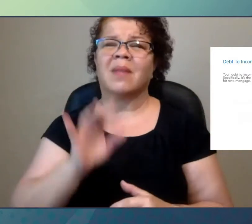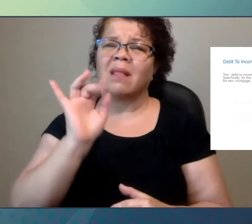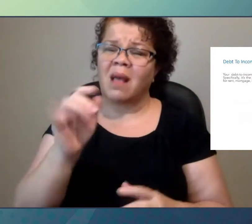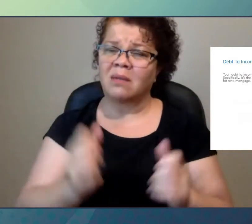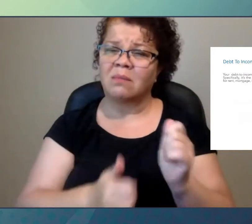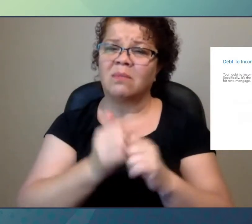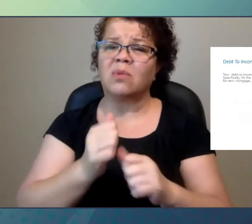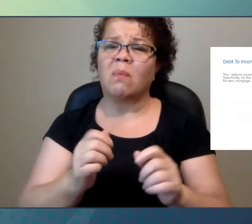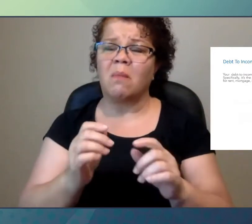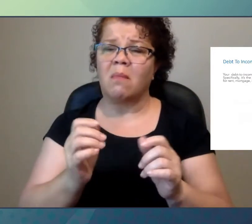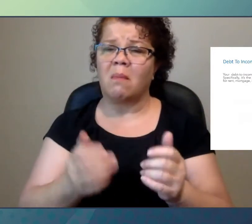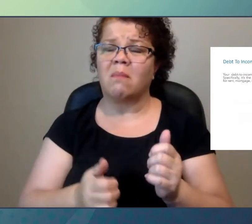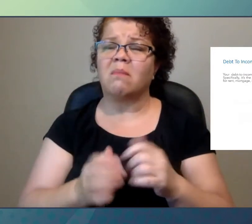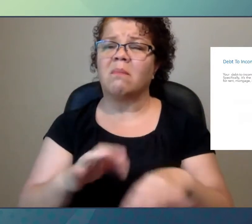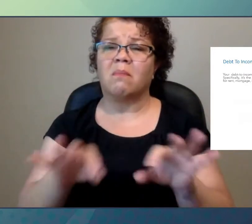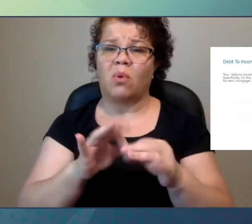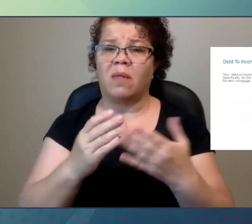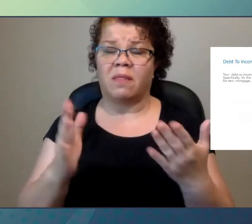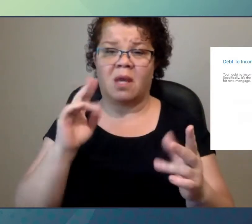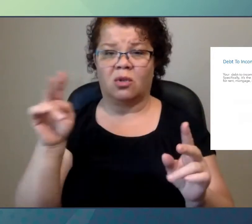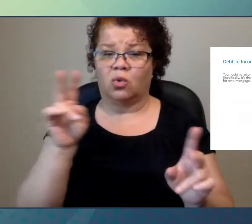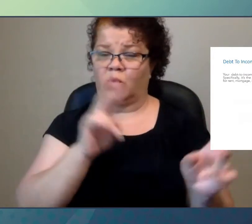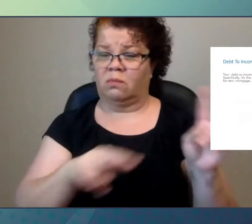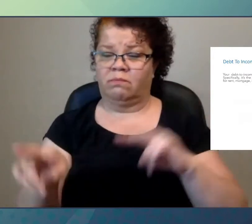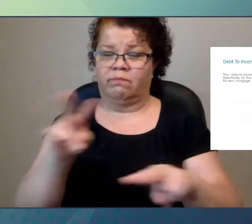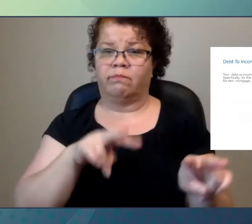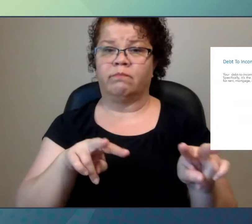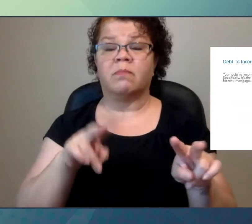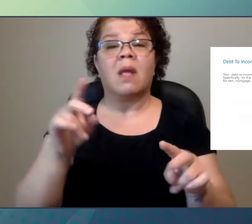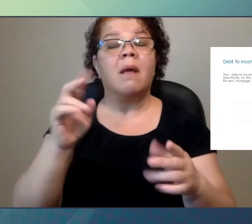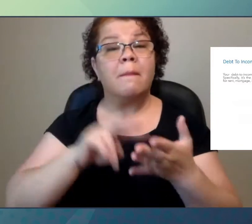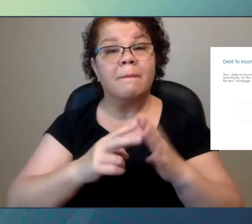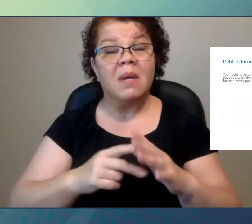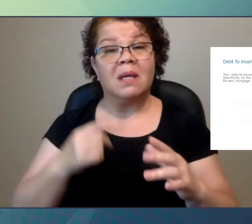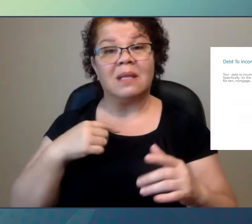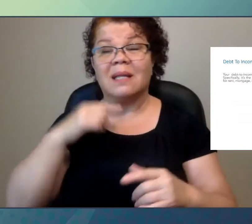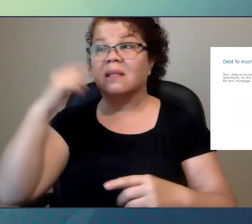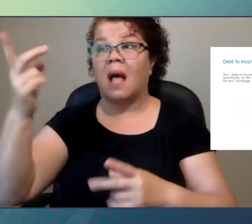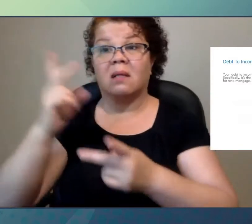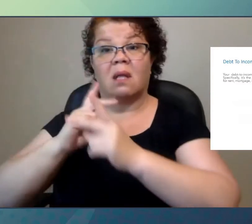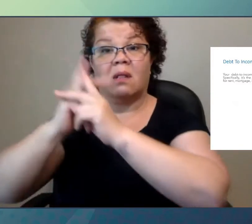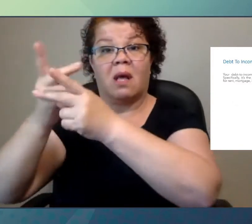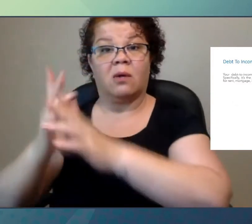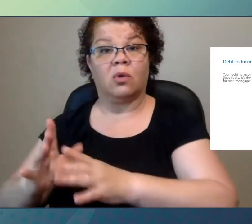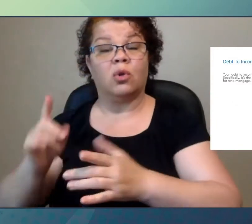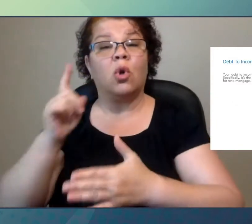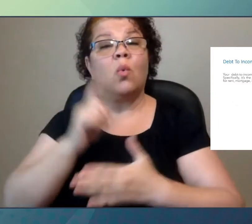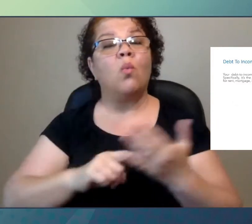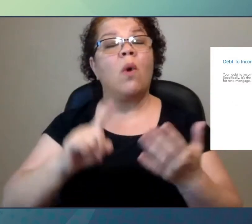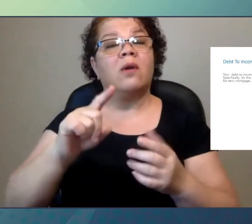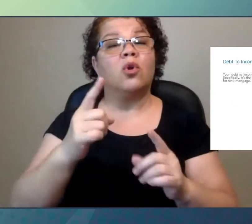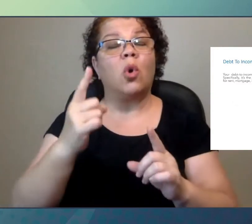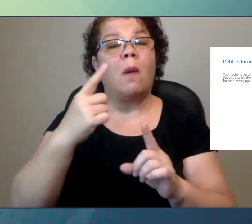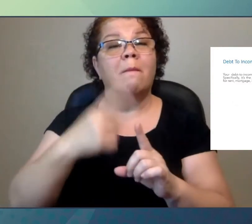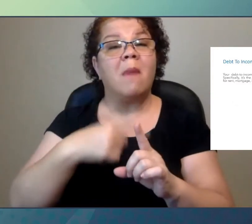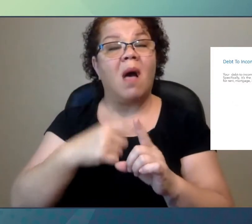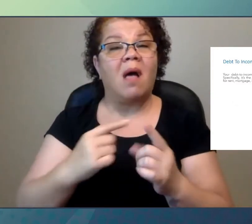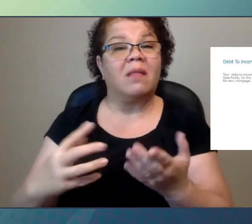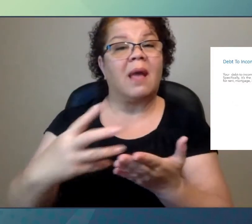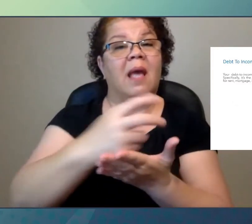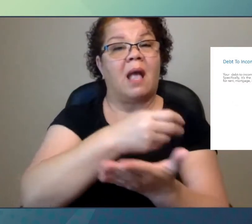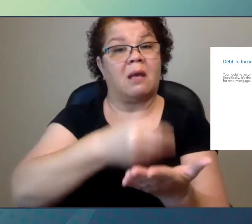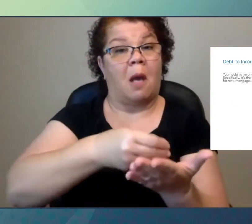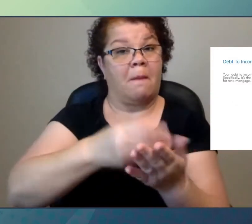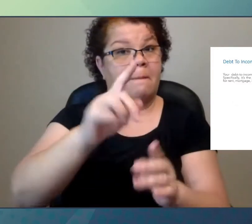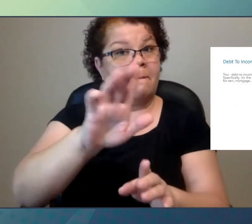ratio lenders look at. That basically tells a lender what your gross monthly income is before